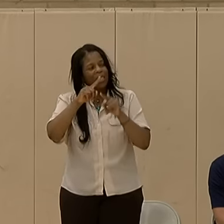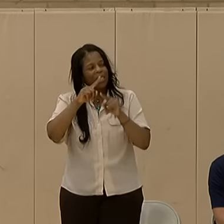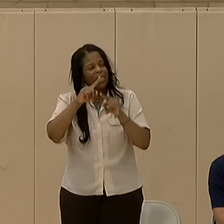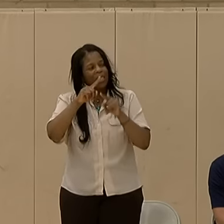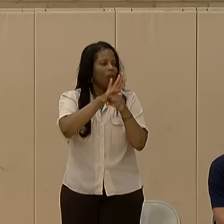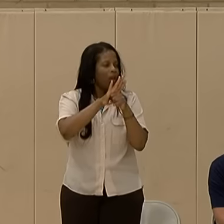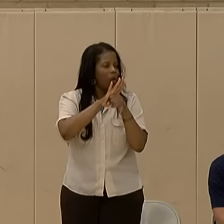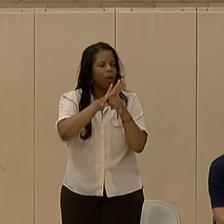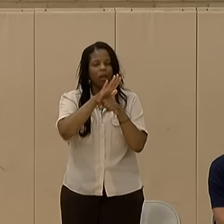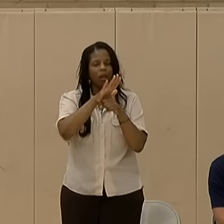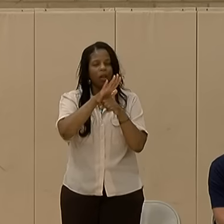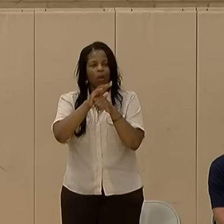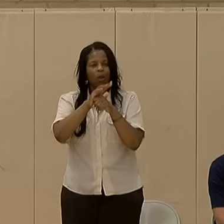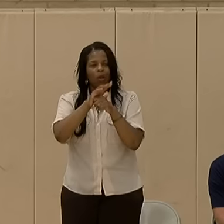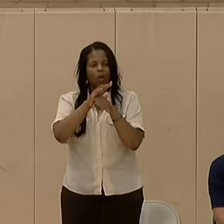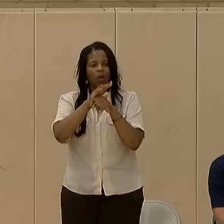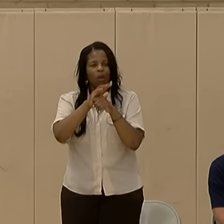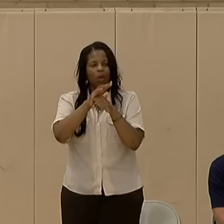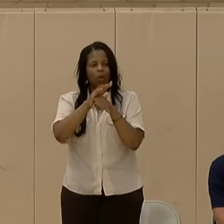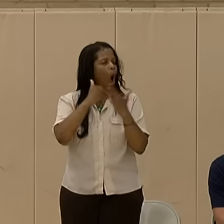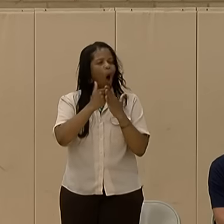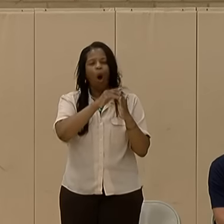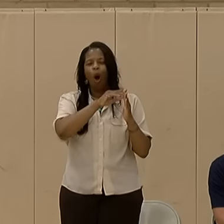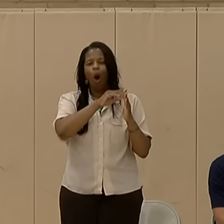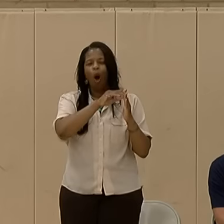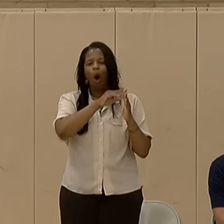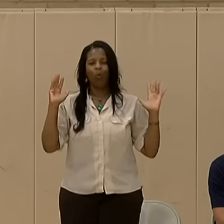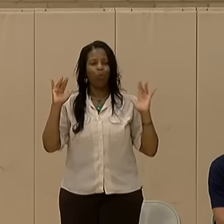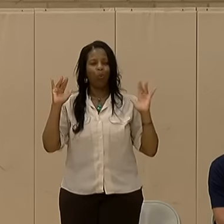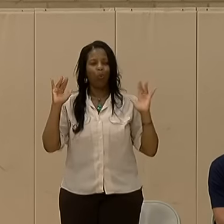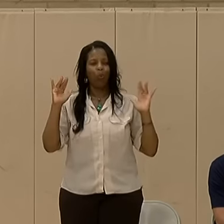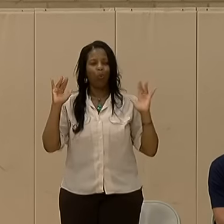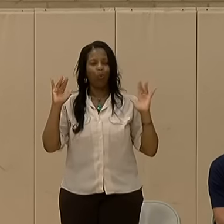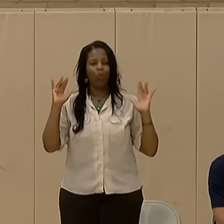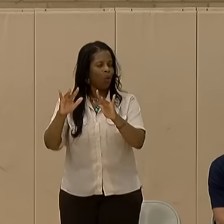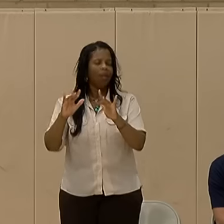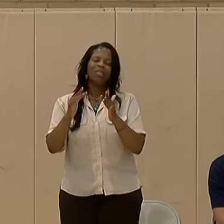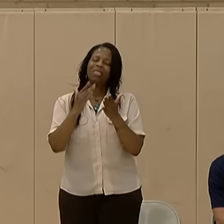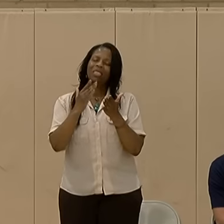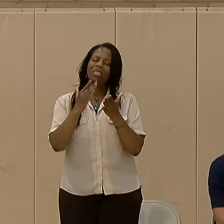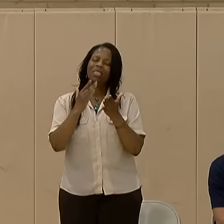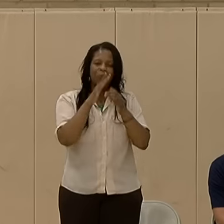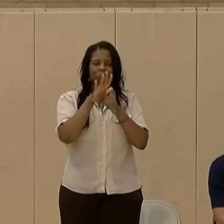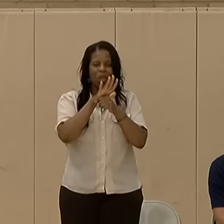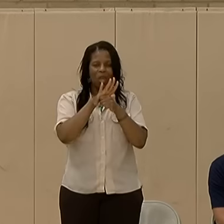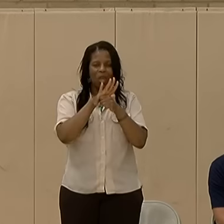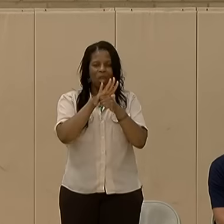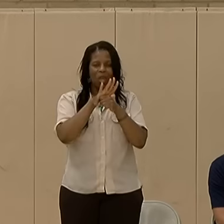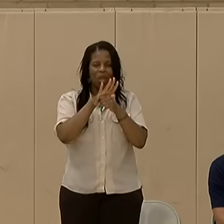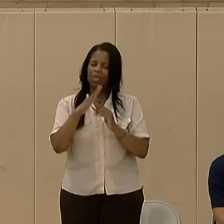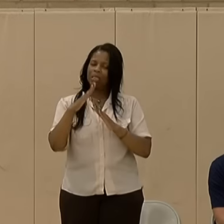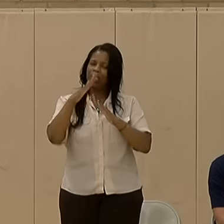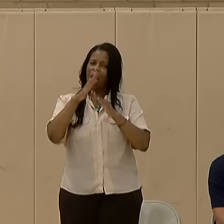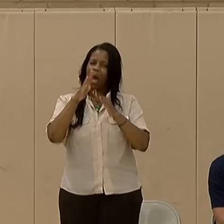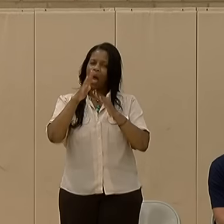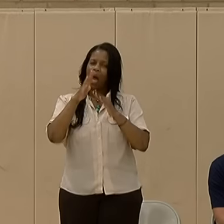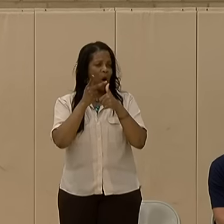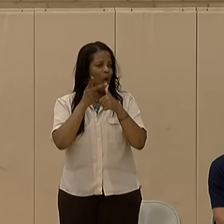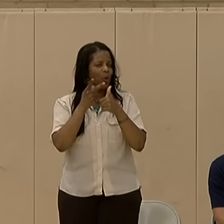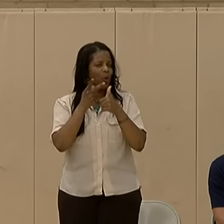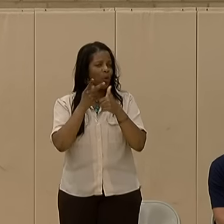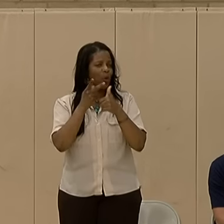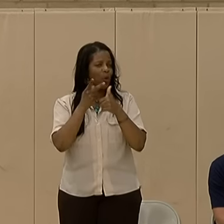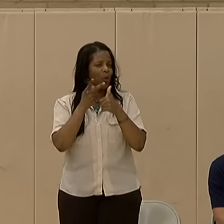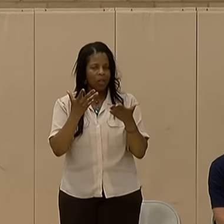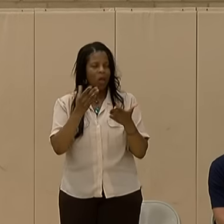It's not going to be all at once, but I agree. The incident management team also, it's on our top priority is to get you